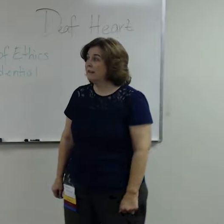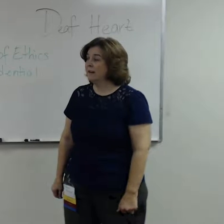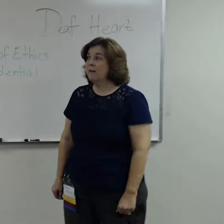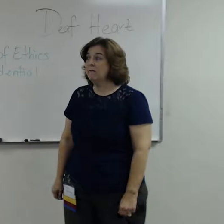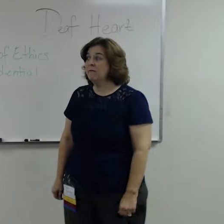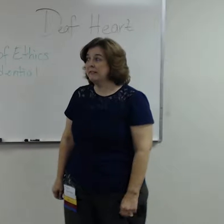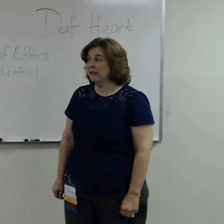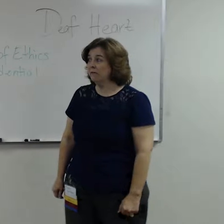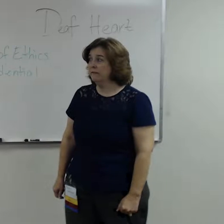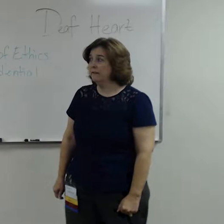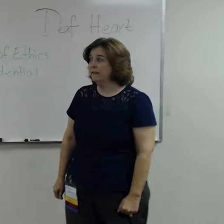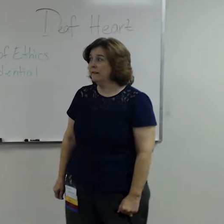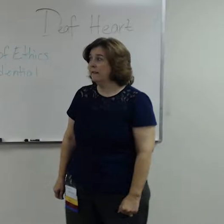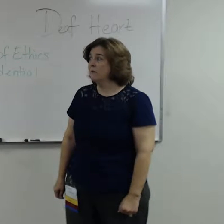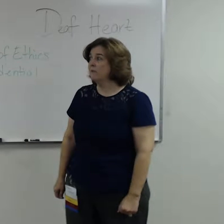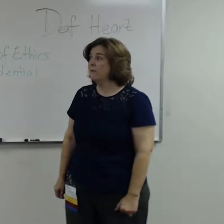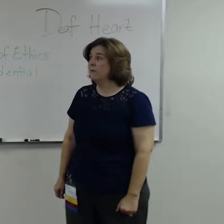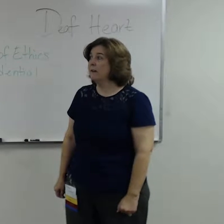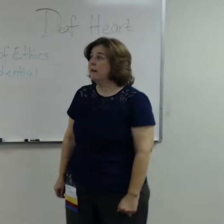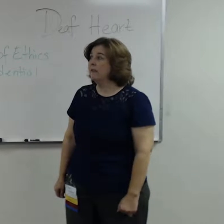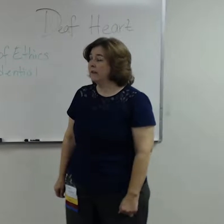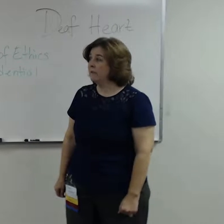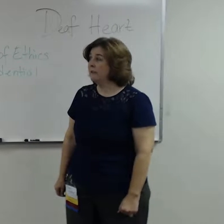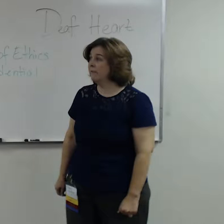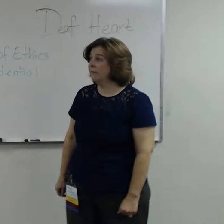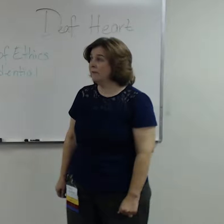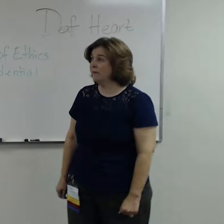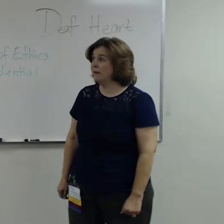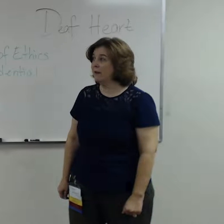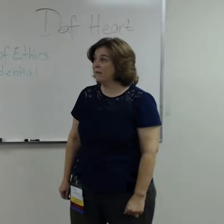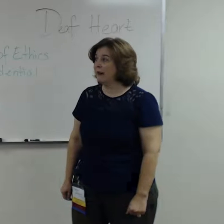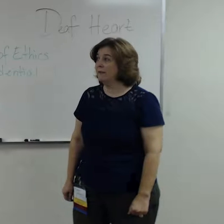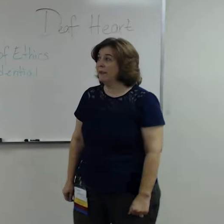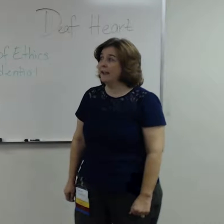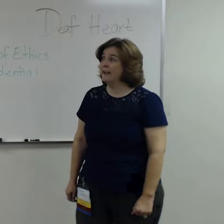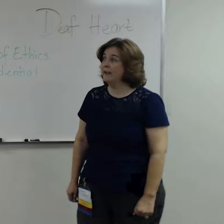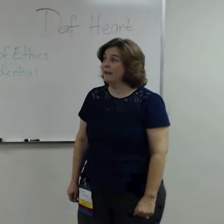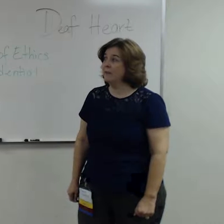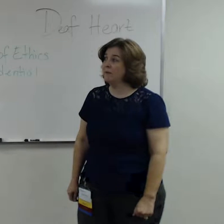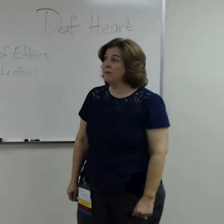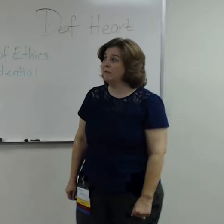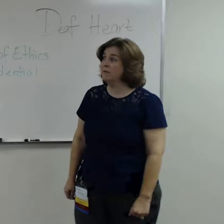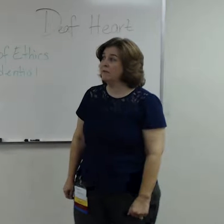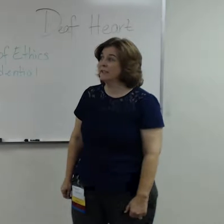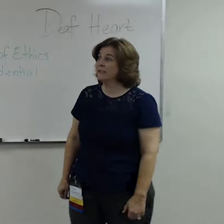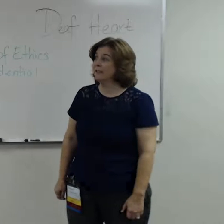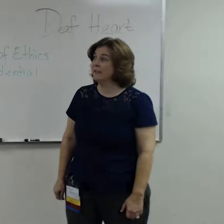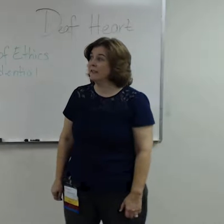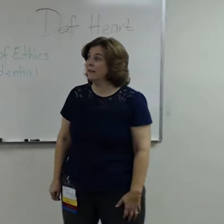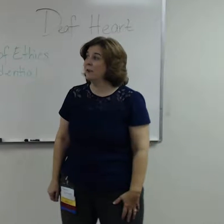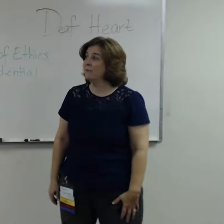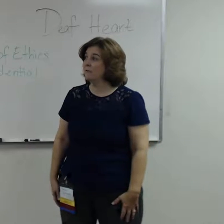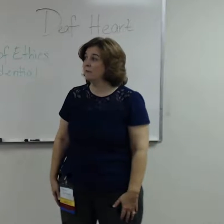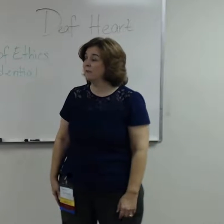not for myself, but for the other deaf people around, and hearing people who are sitting there in their comfortable